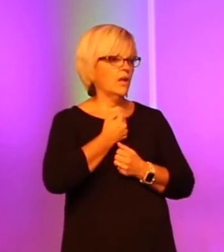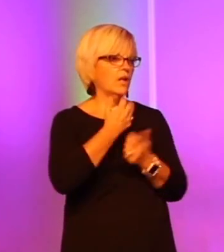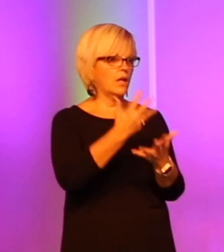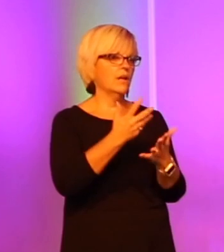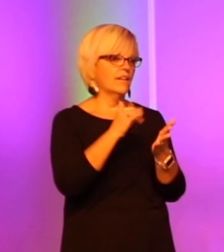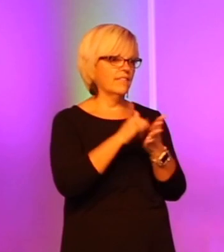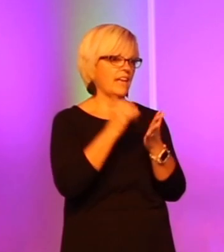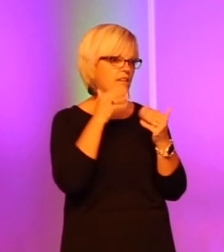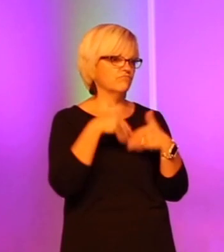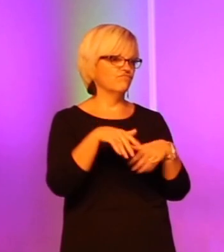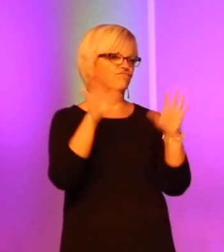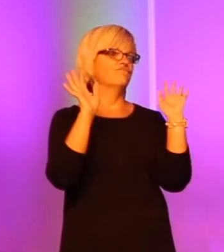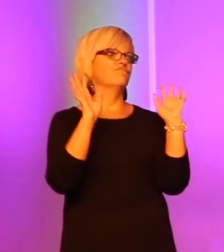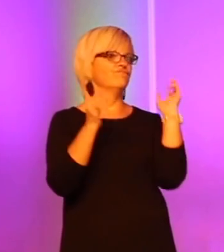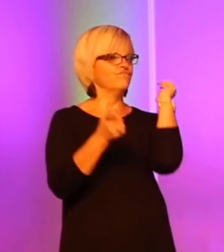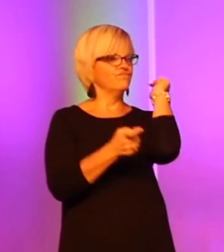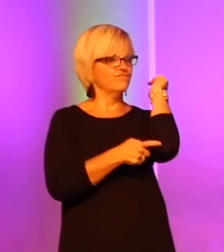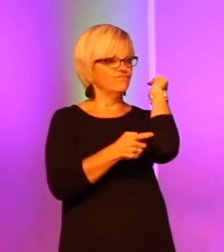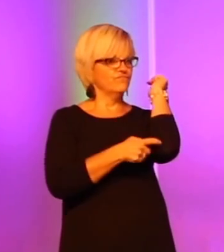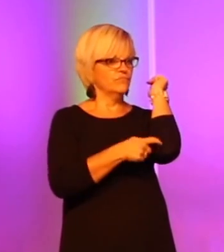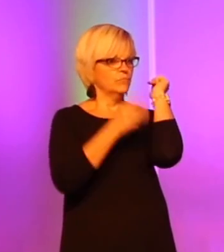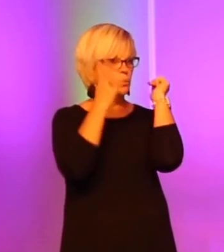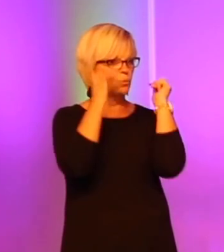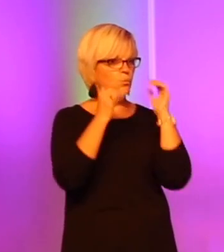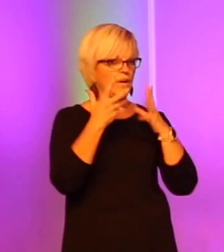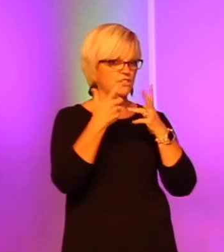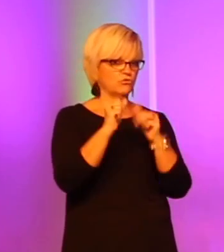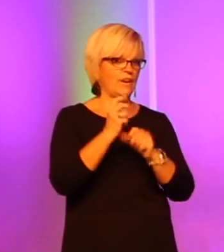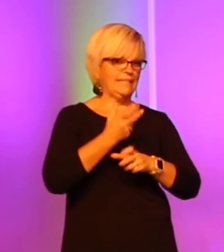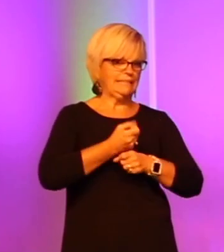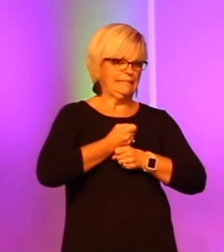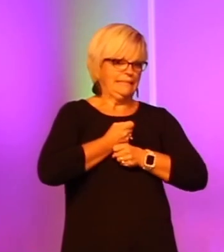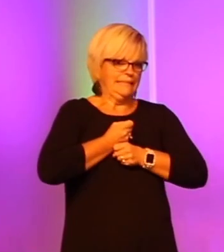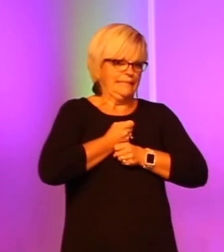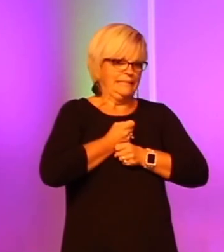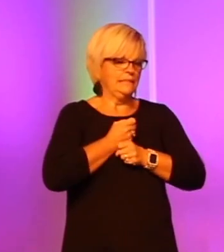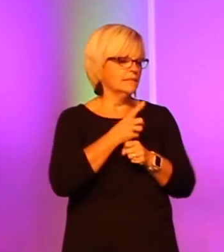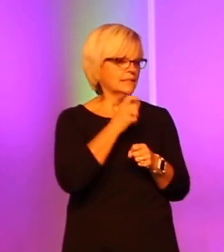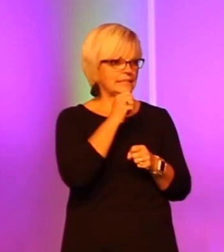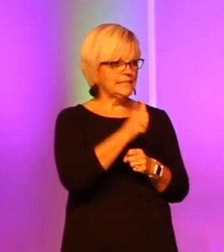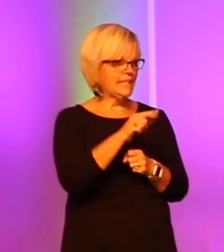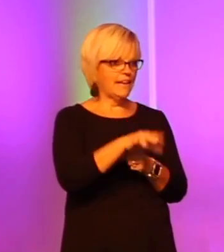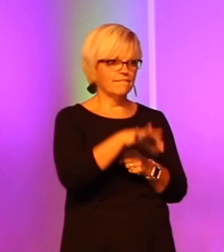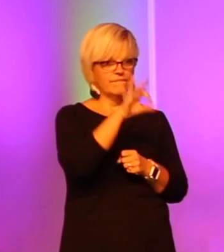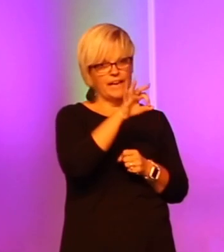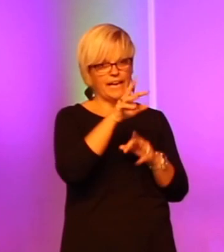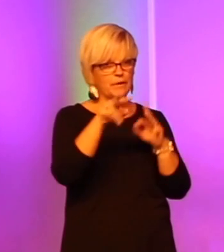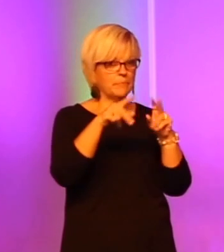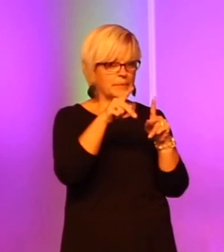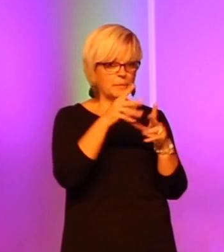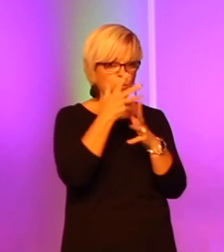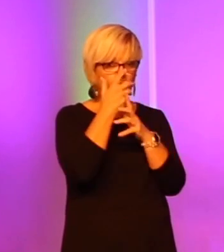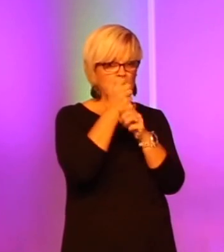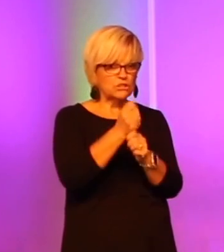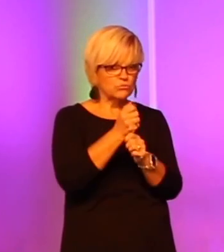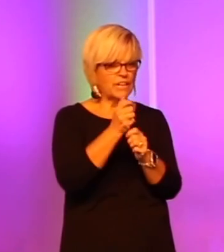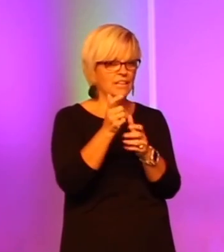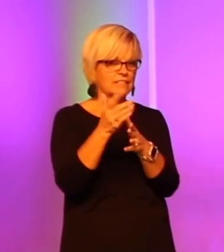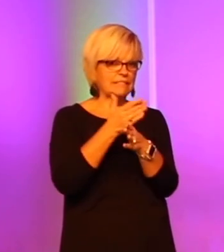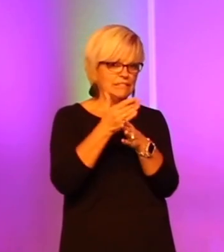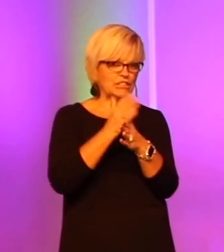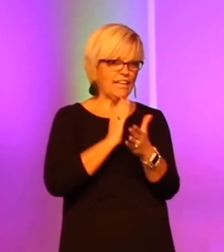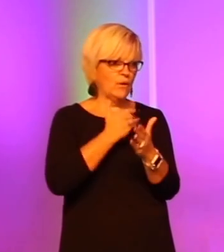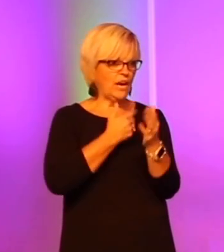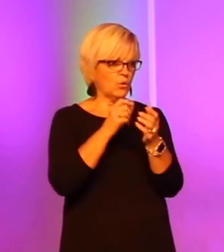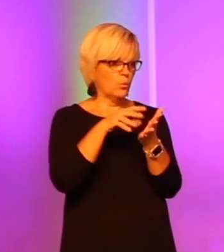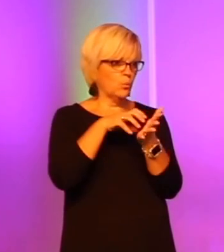giving in to temptation because we tried to hold it in instead of finding close people that we trust to share even our weaknesses with.